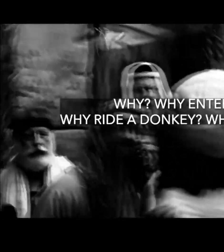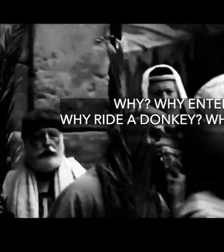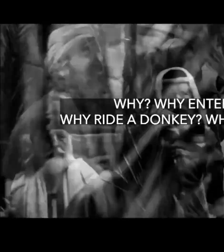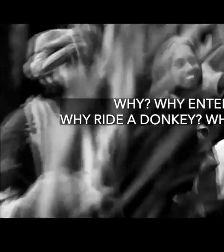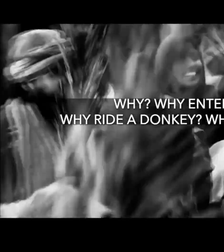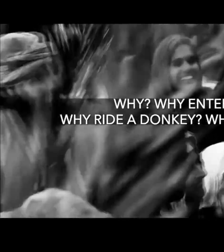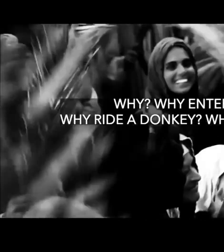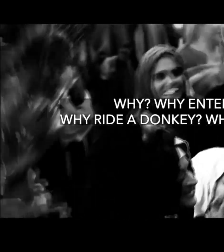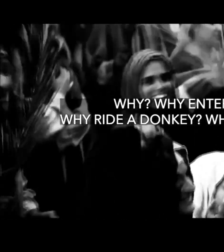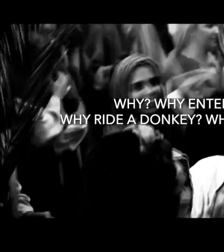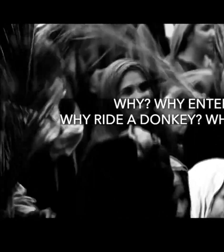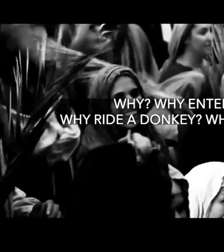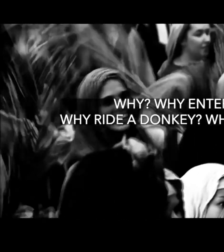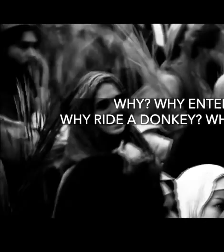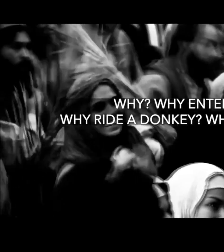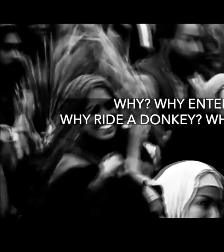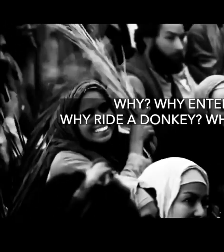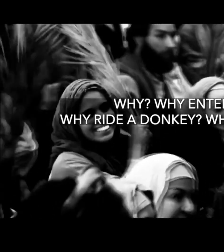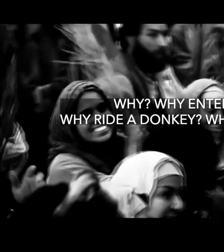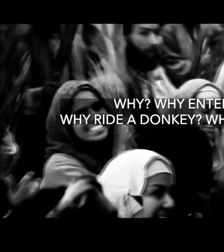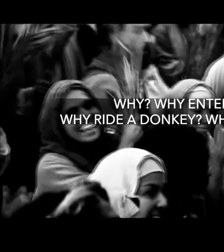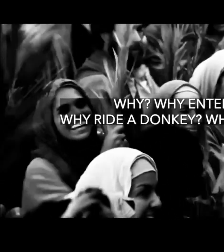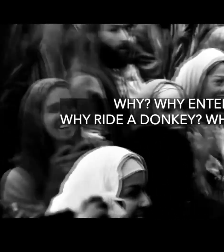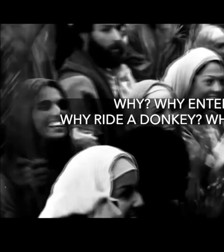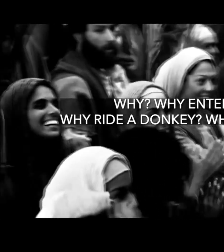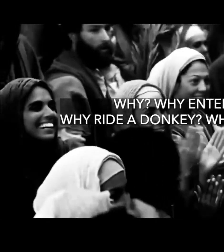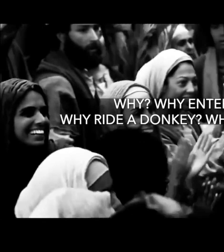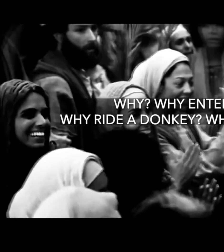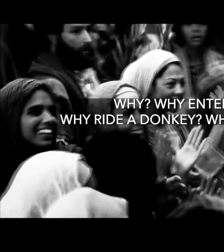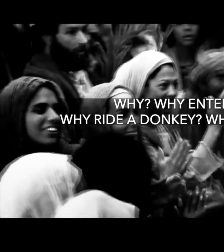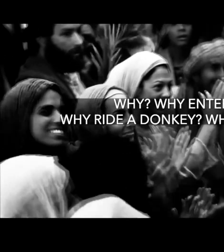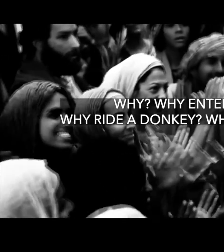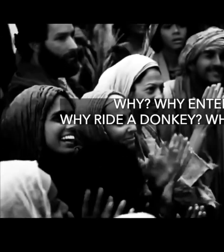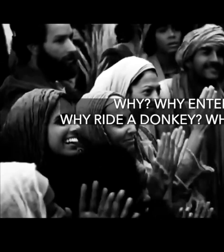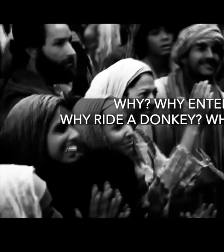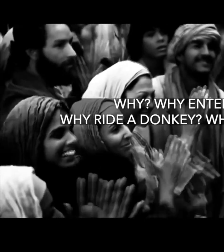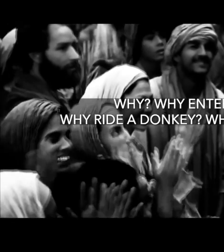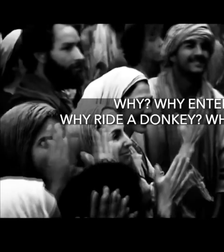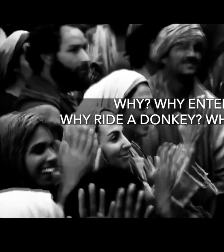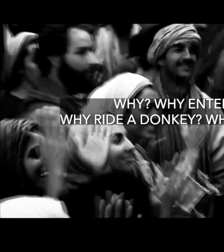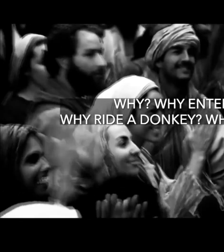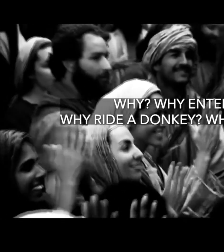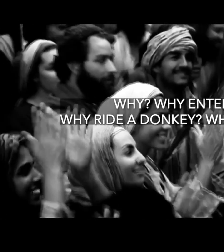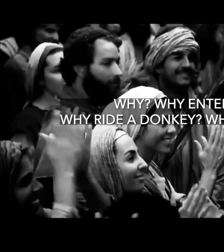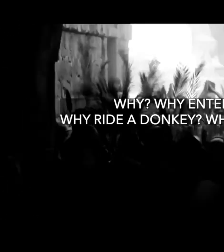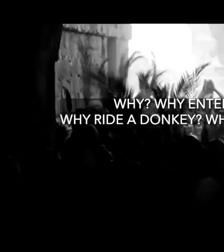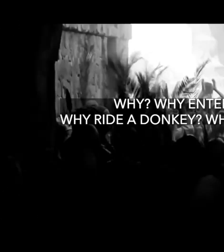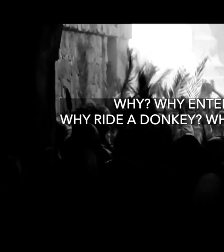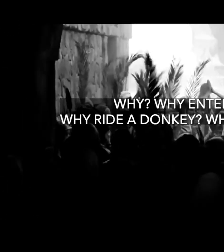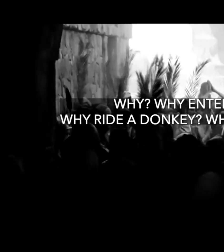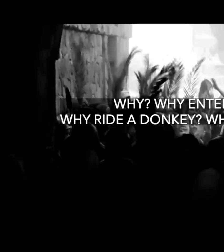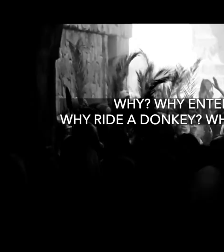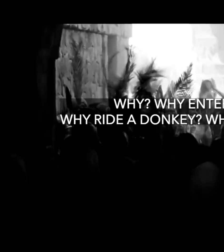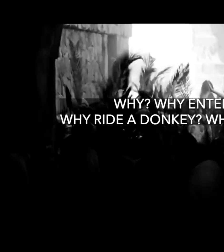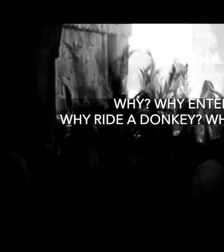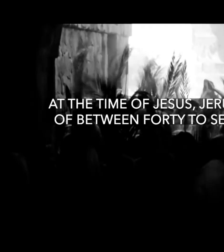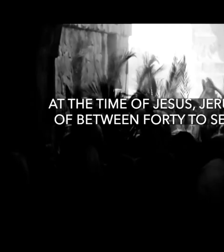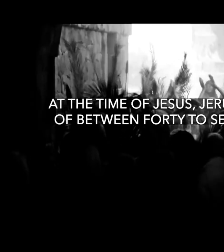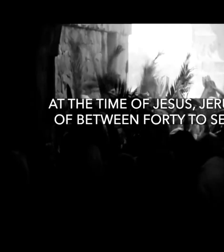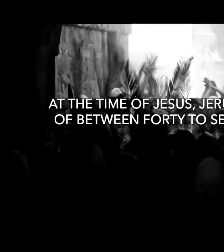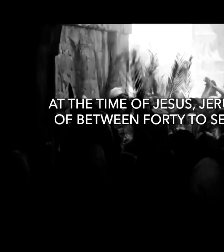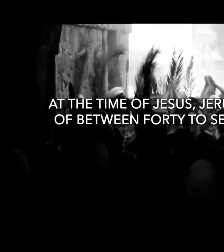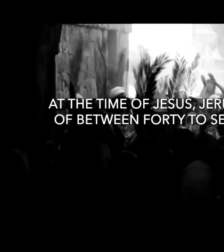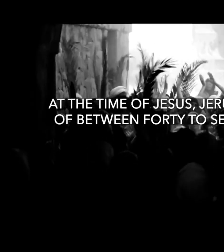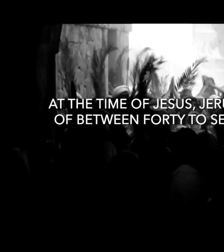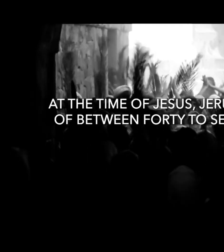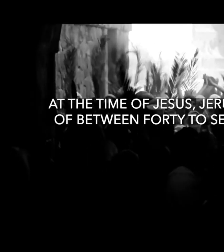branches. Why? Why enter from the east? Why ride a donkey? Why wave palm branches? At